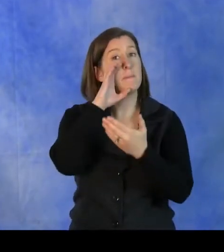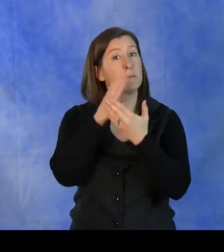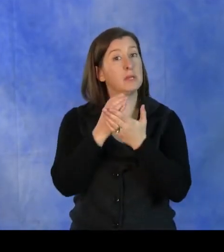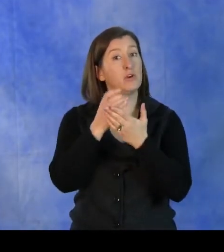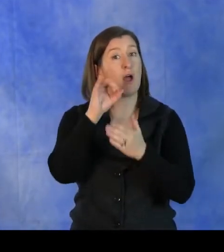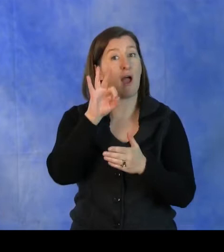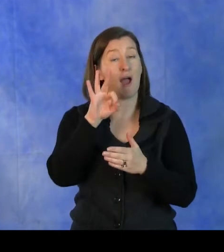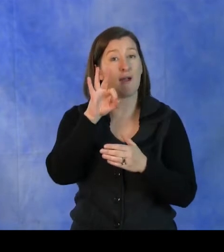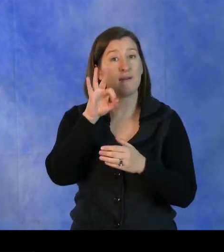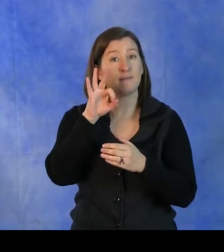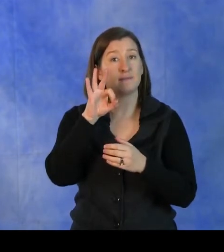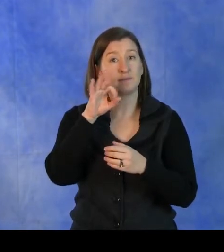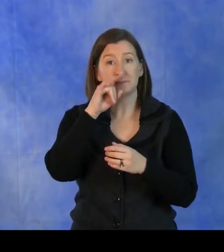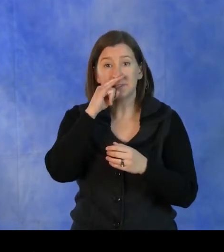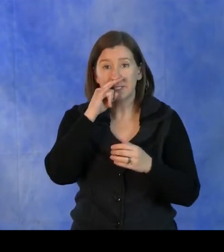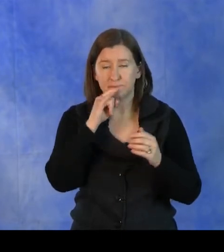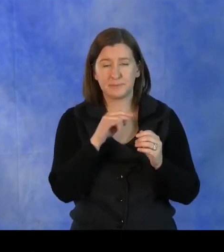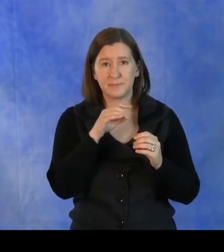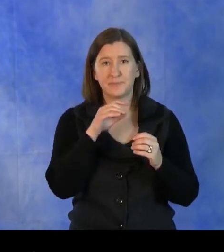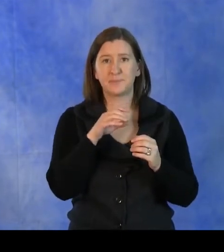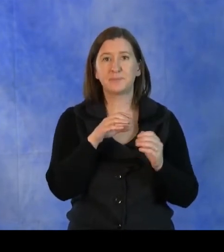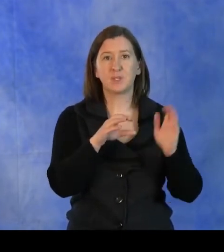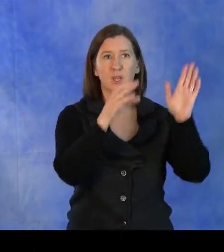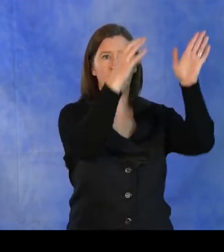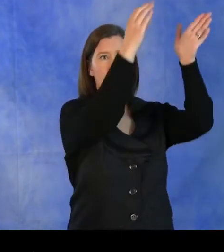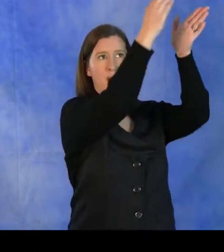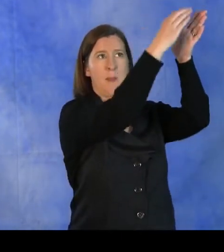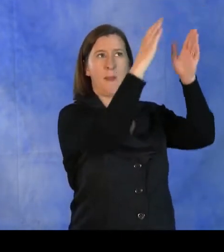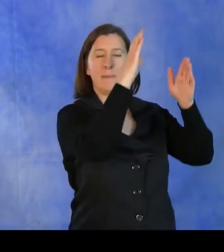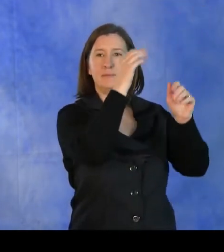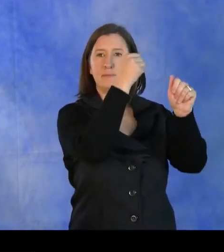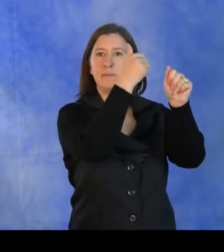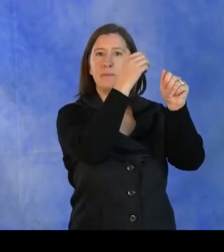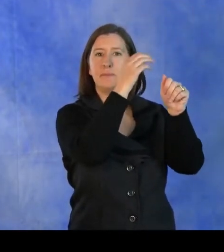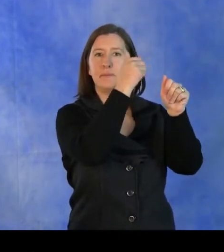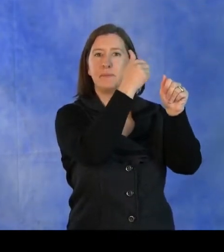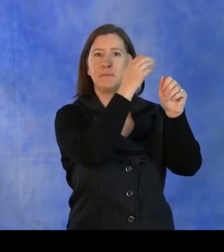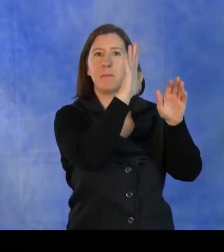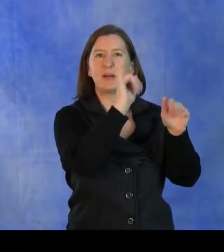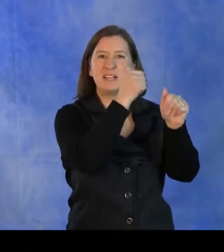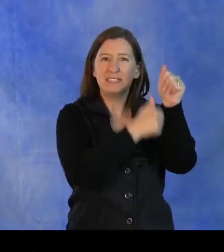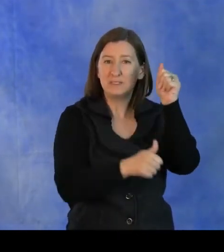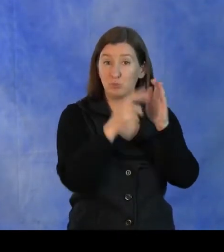well. You can have a picture of